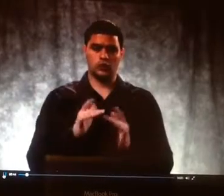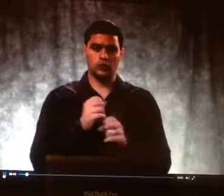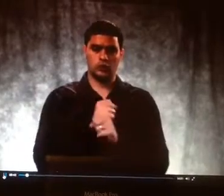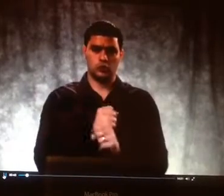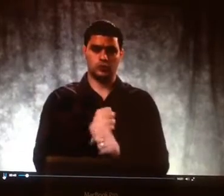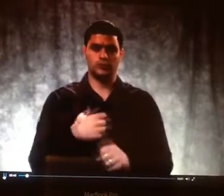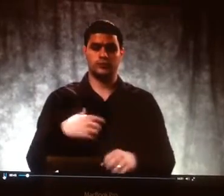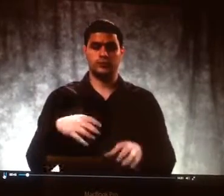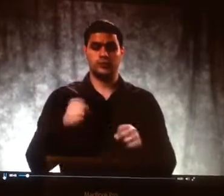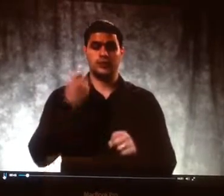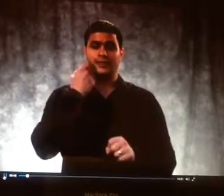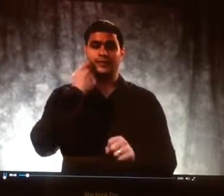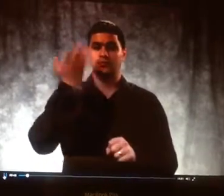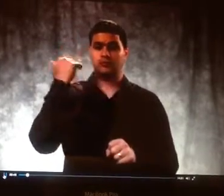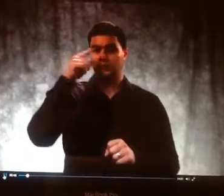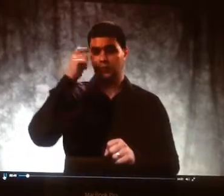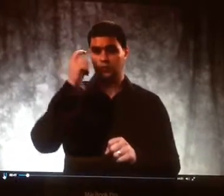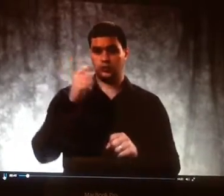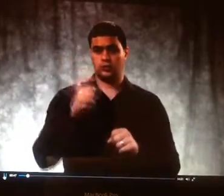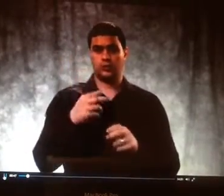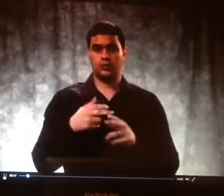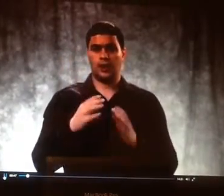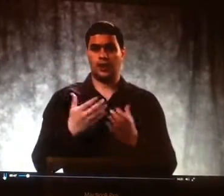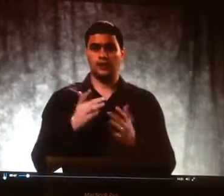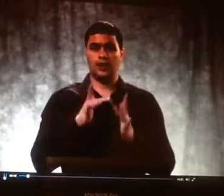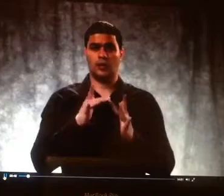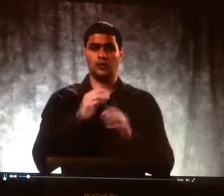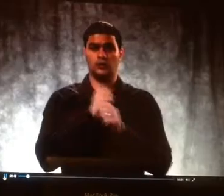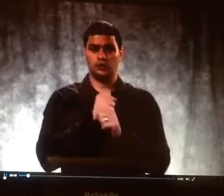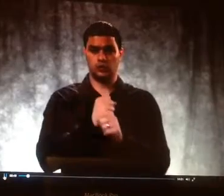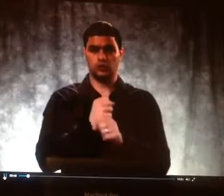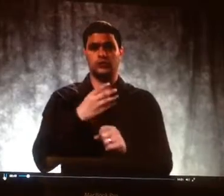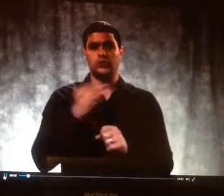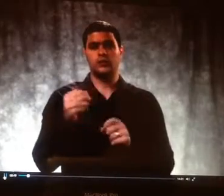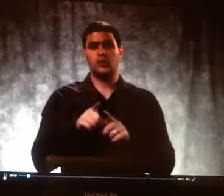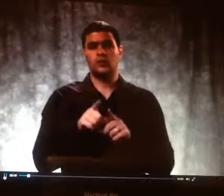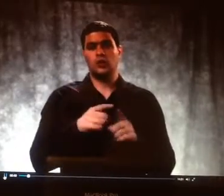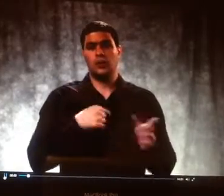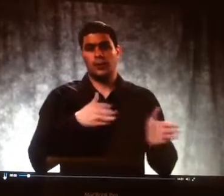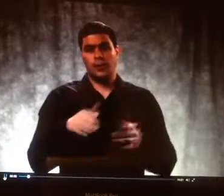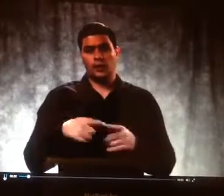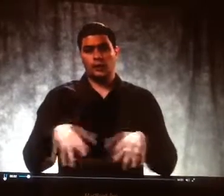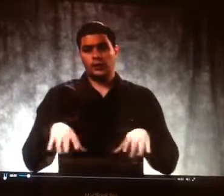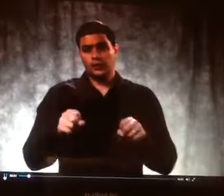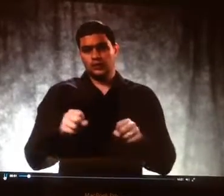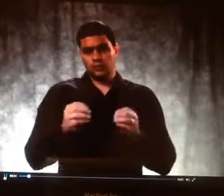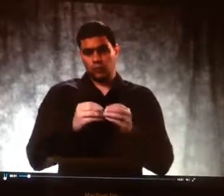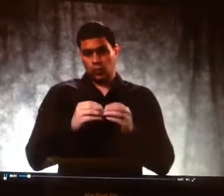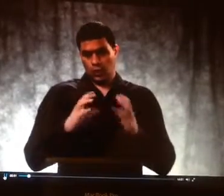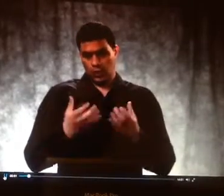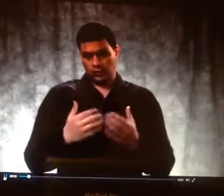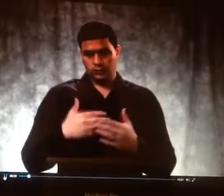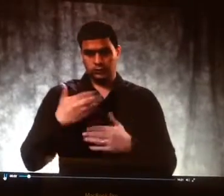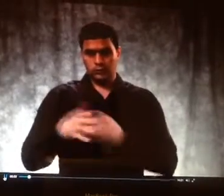I've taken a few classes here at UC about network security. I just took a summer class on network